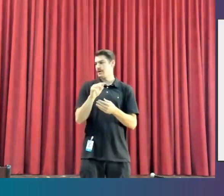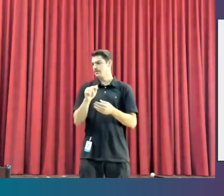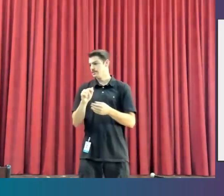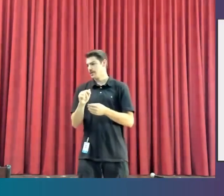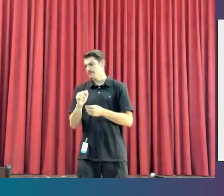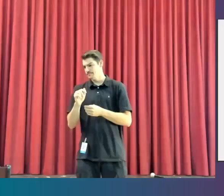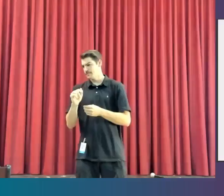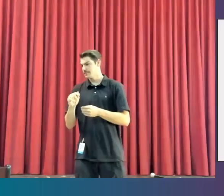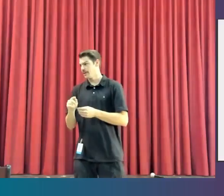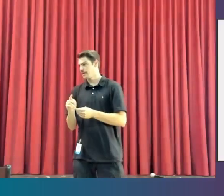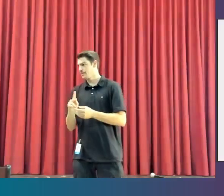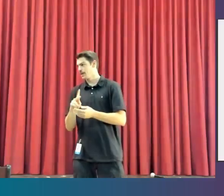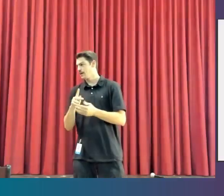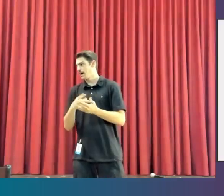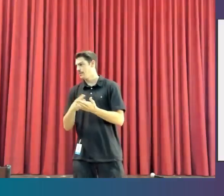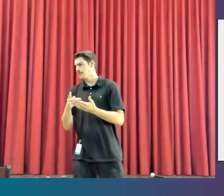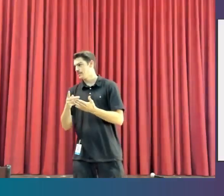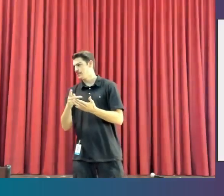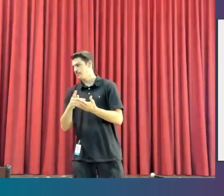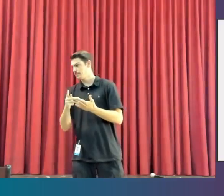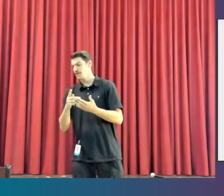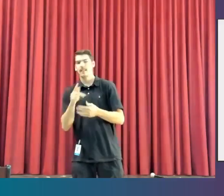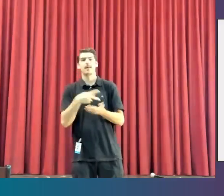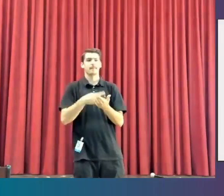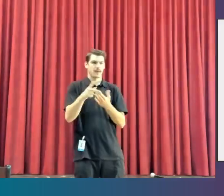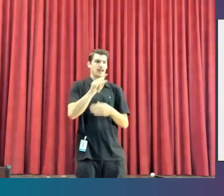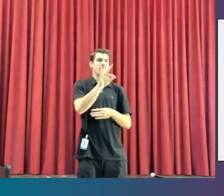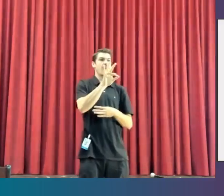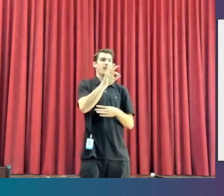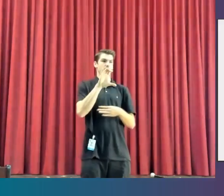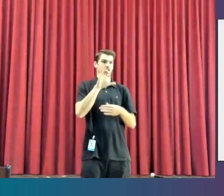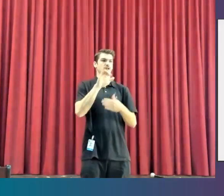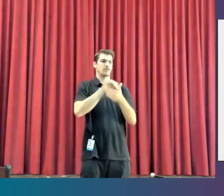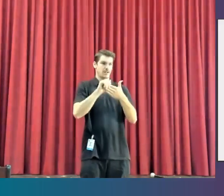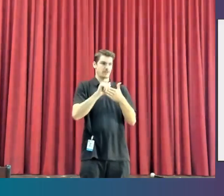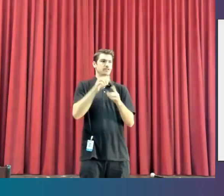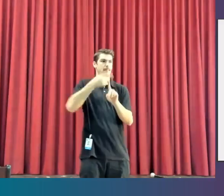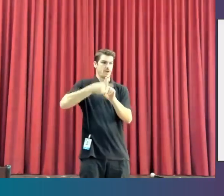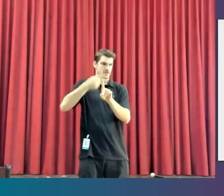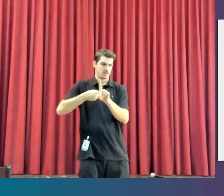And so the question that we have, 900.